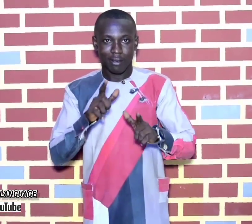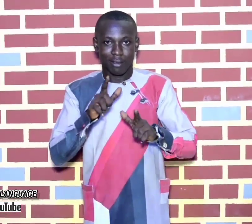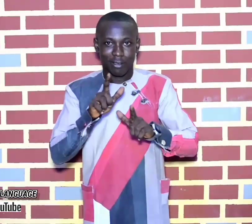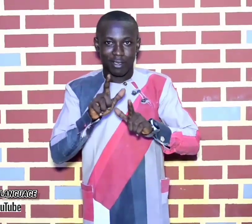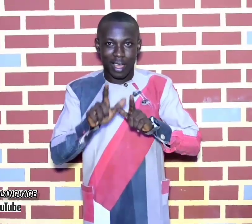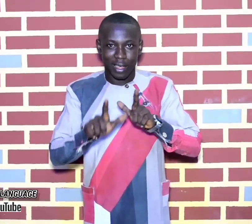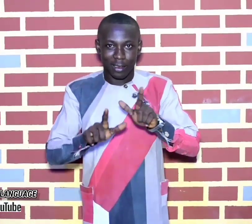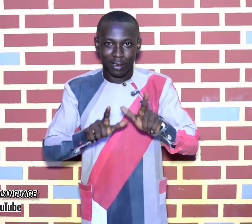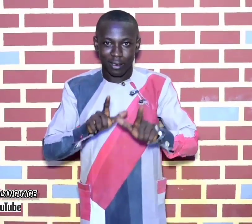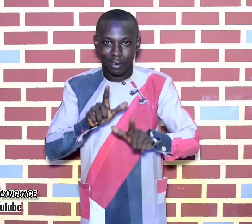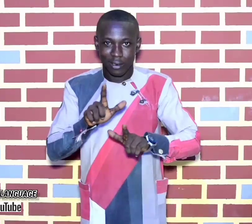sign.